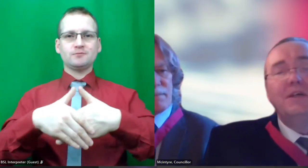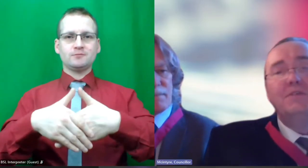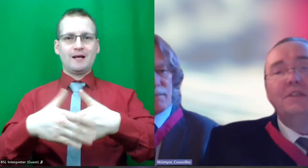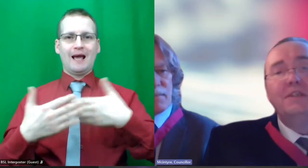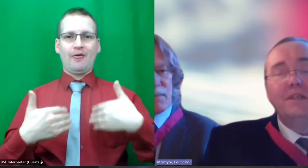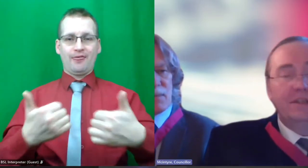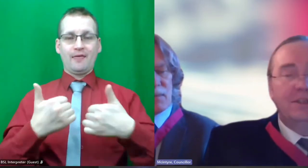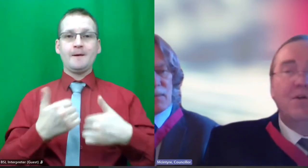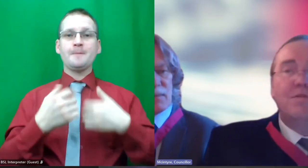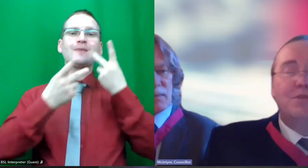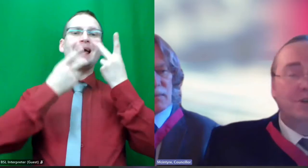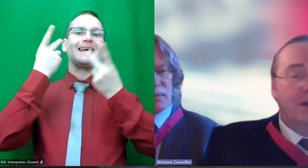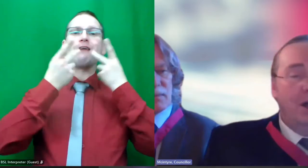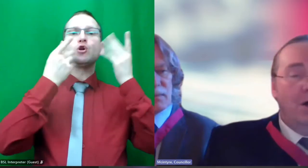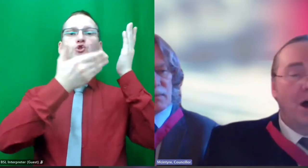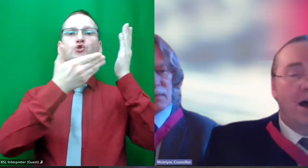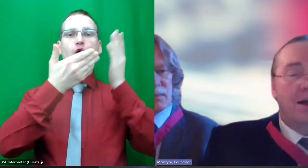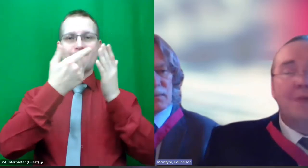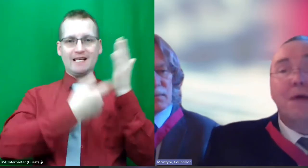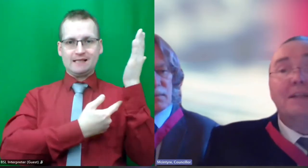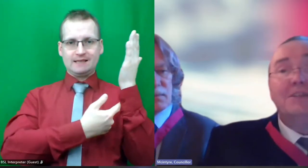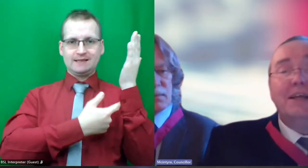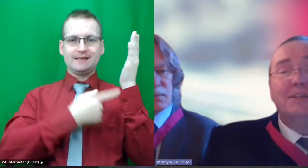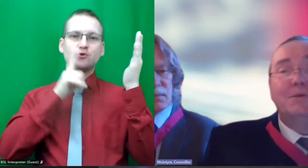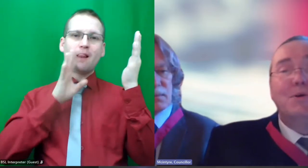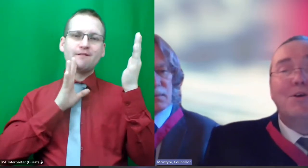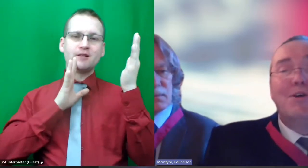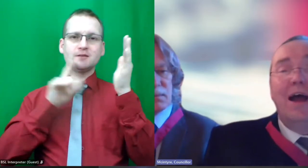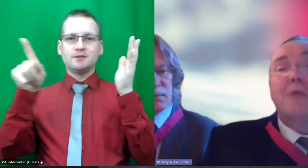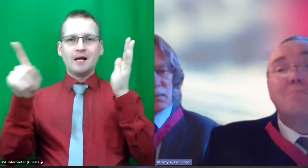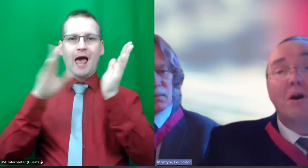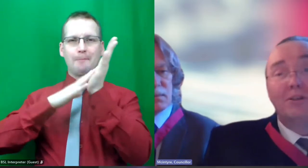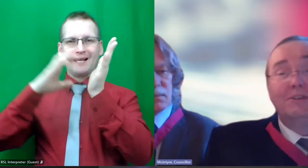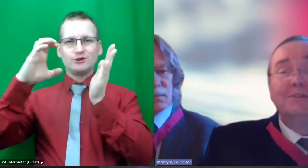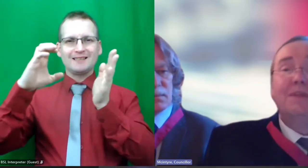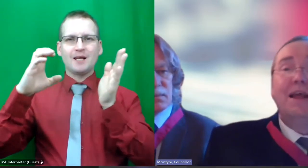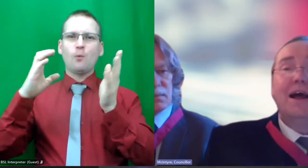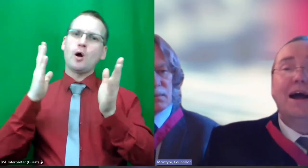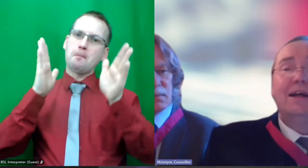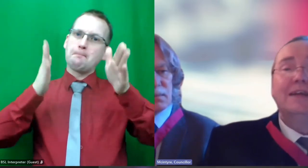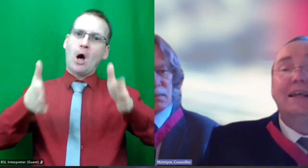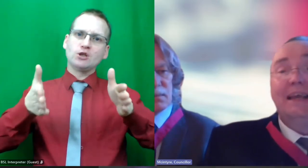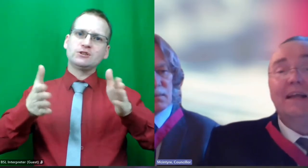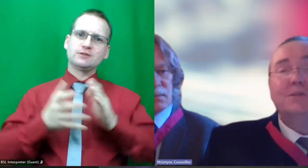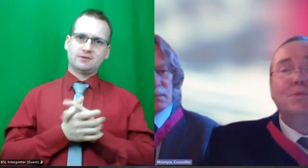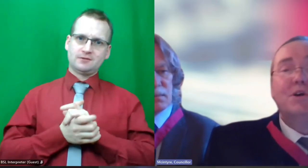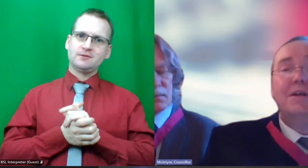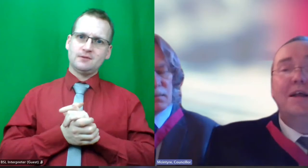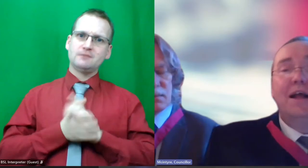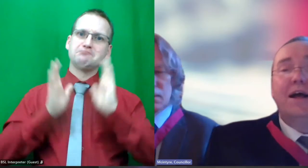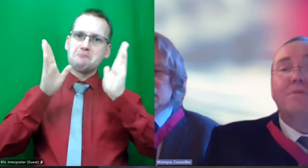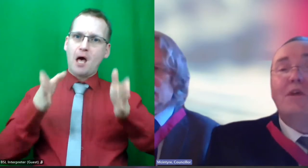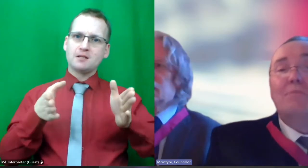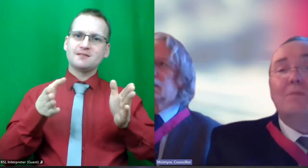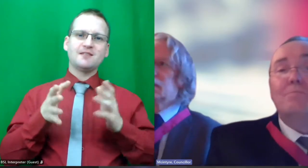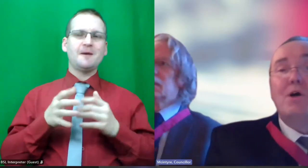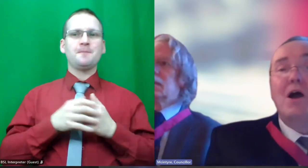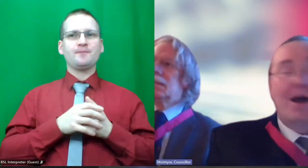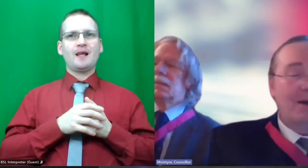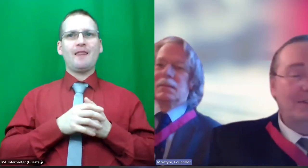Carol services in Salford and Manchester were a must. And again, that's where